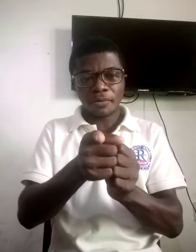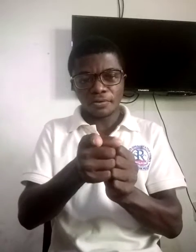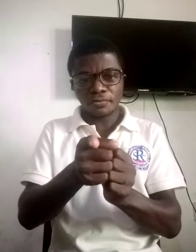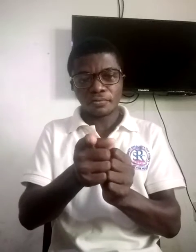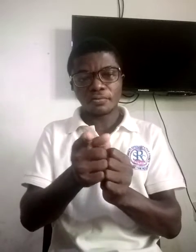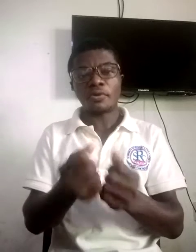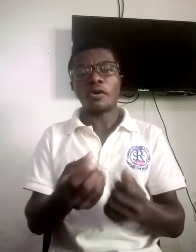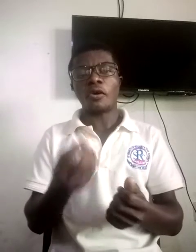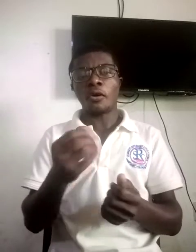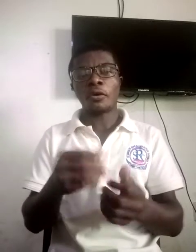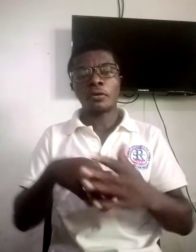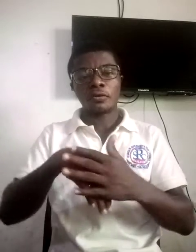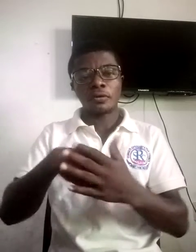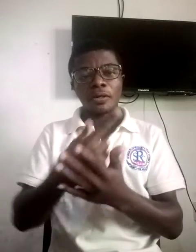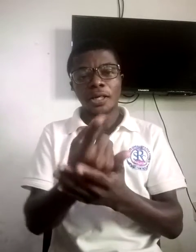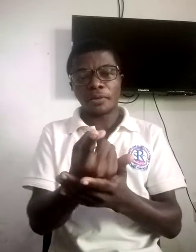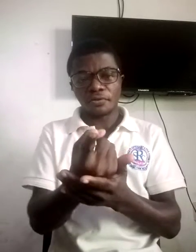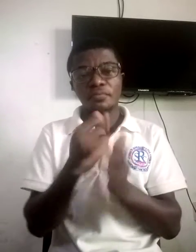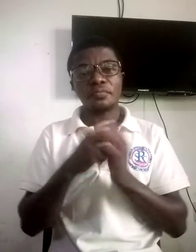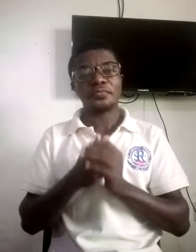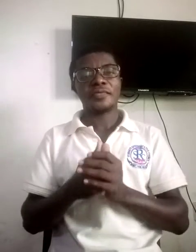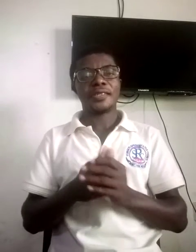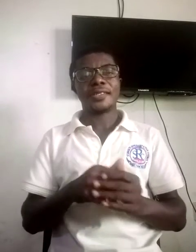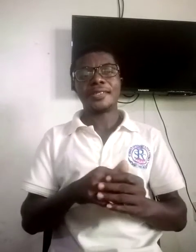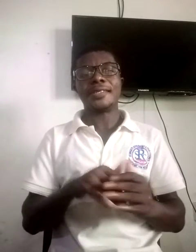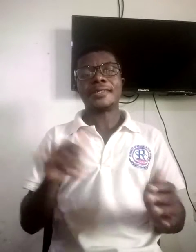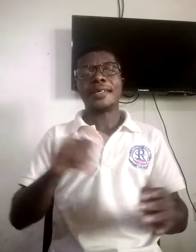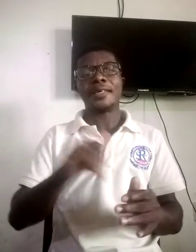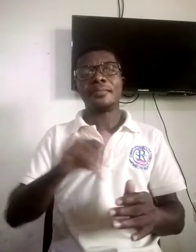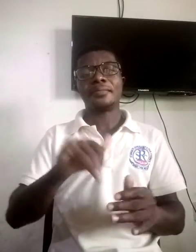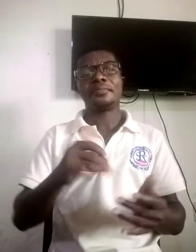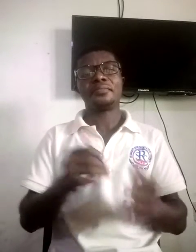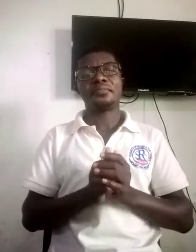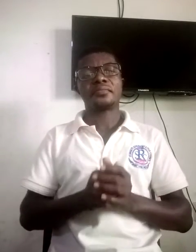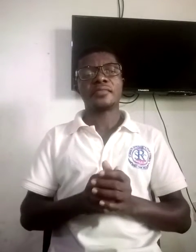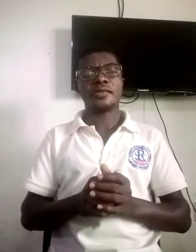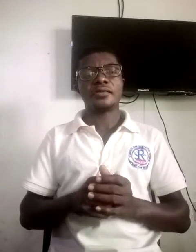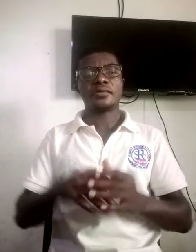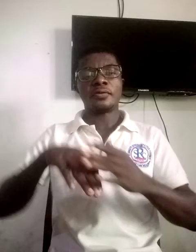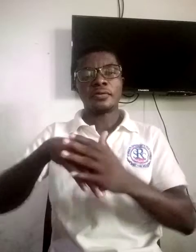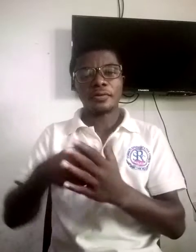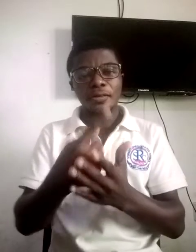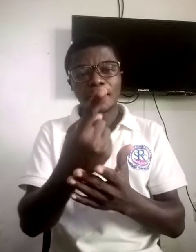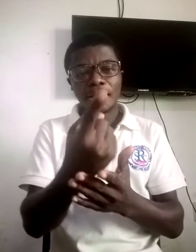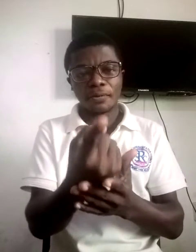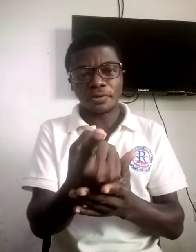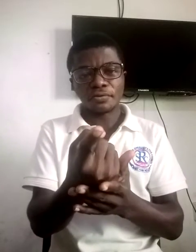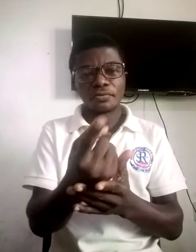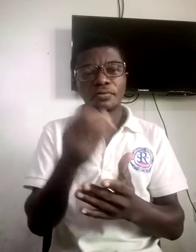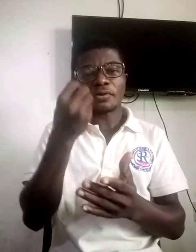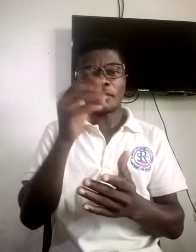you? Or how are you? It's the same. So how are you?